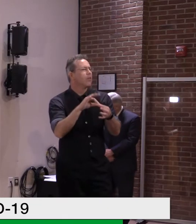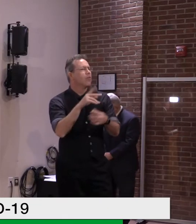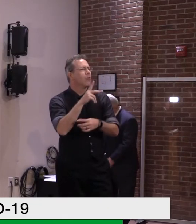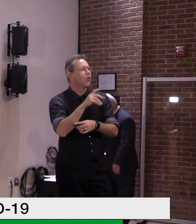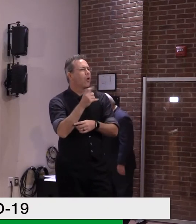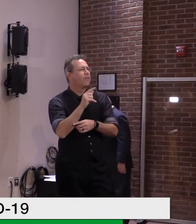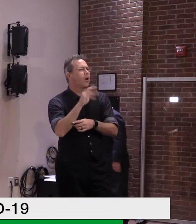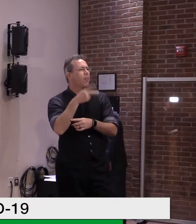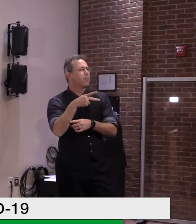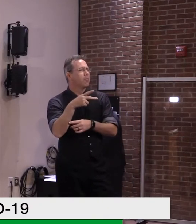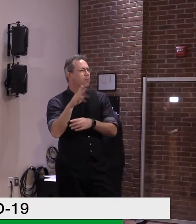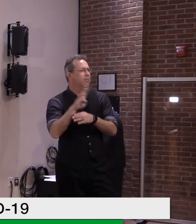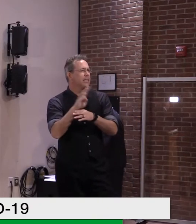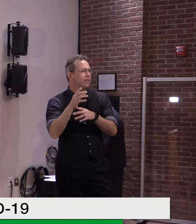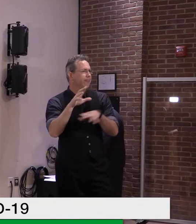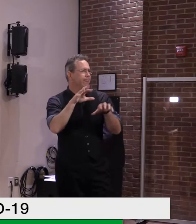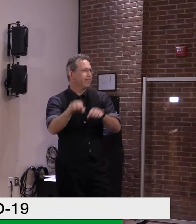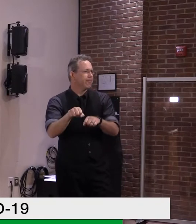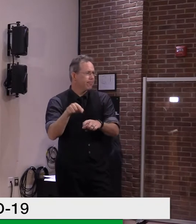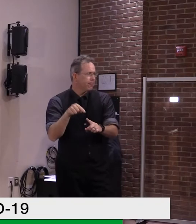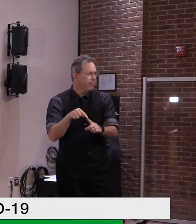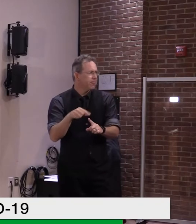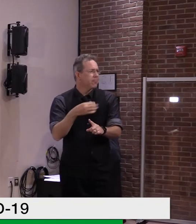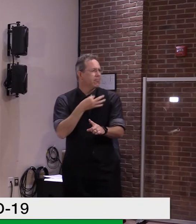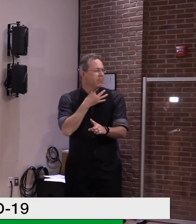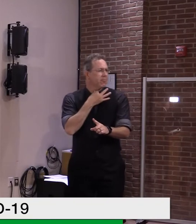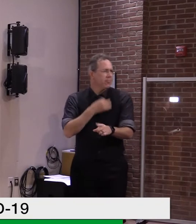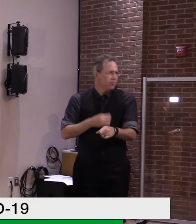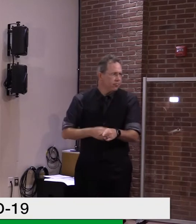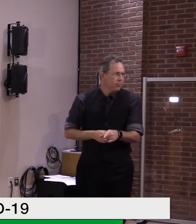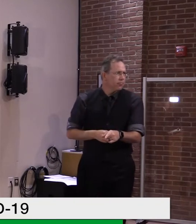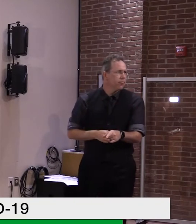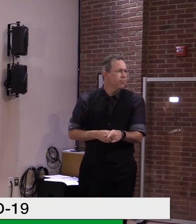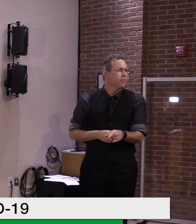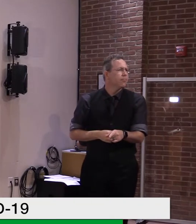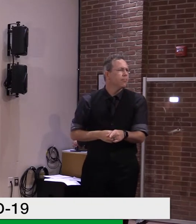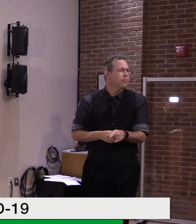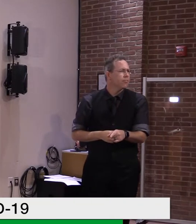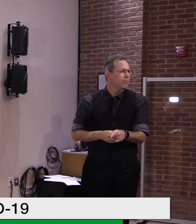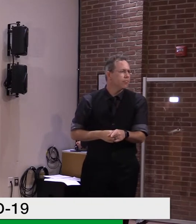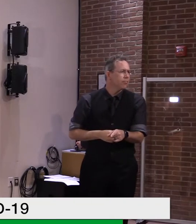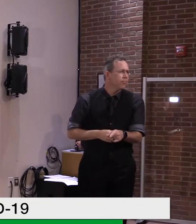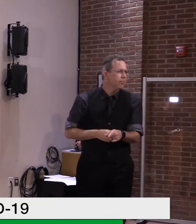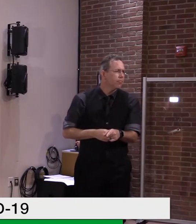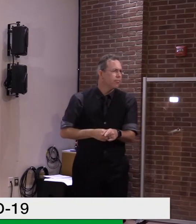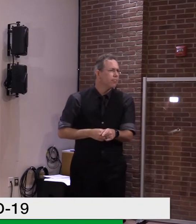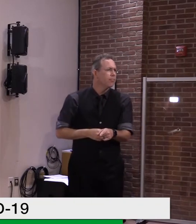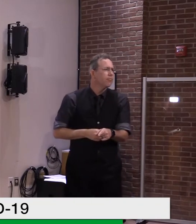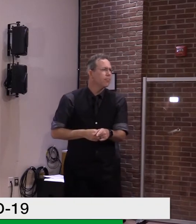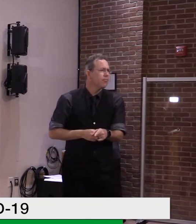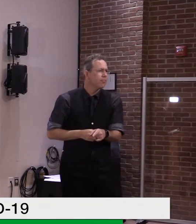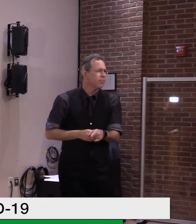I assume Secretary Curley that Flowers Foods did not apply for a veggie award?